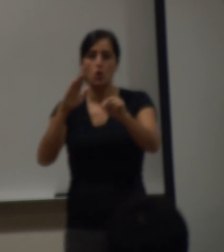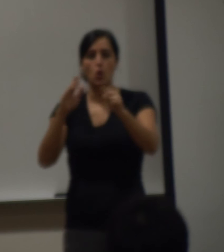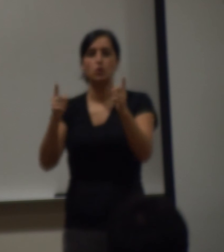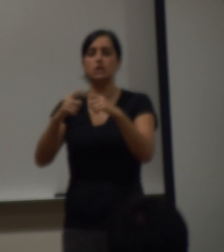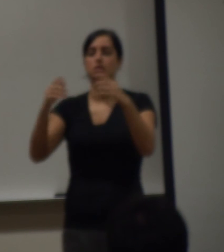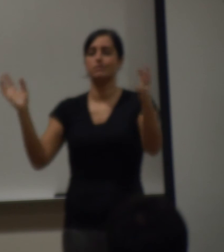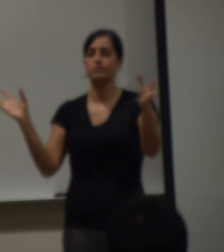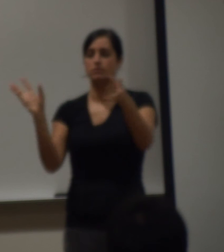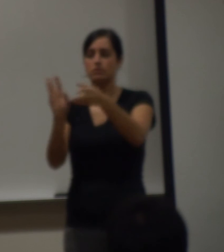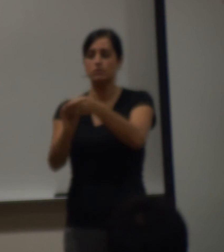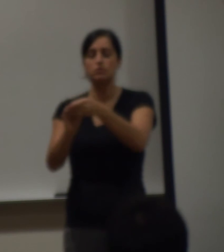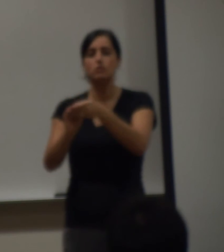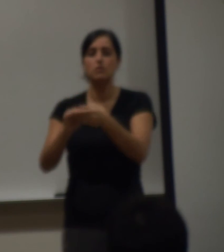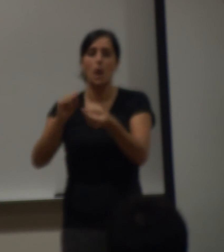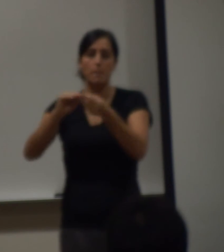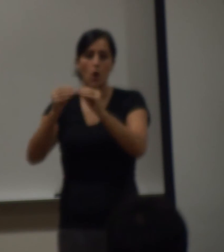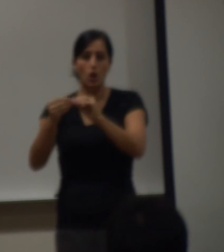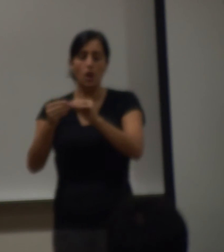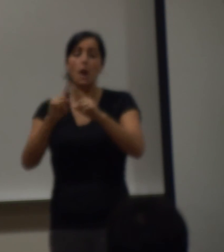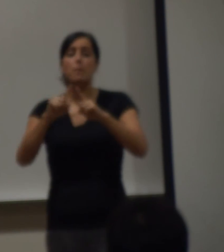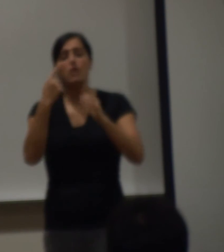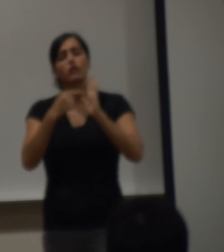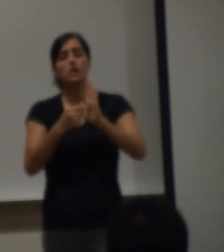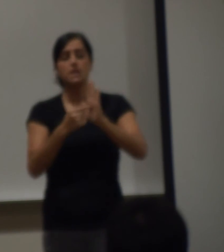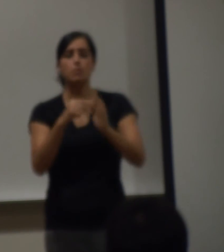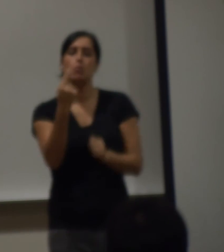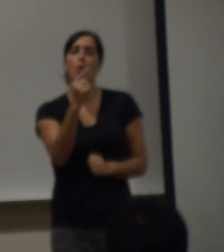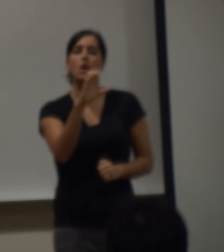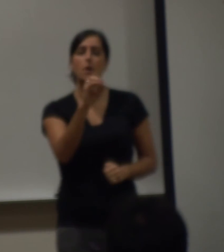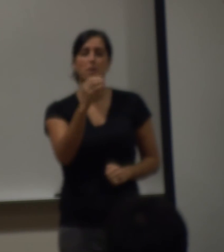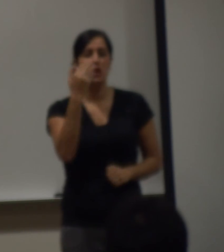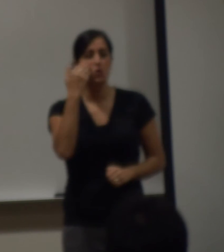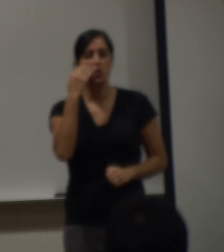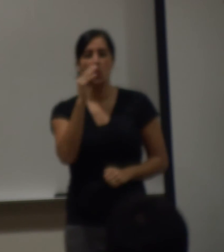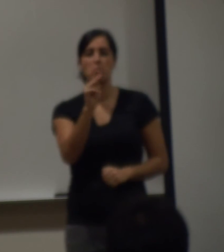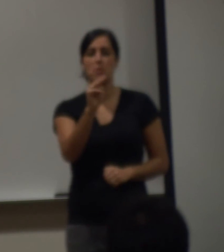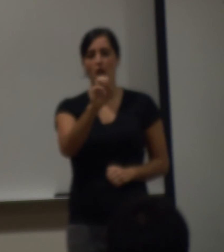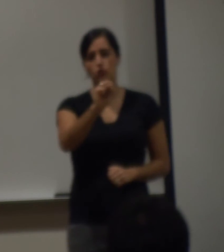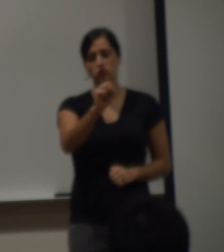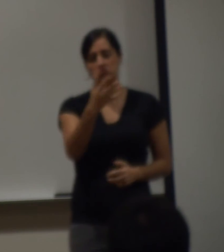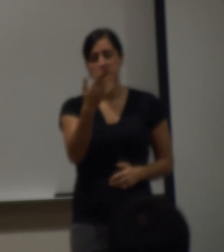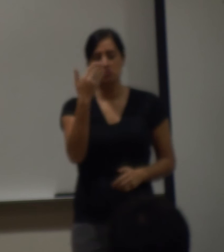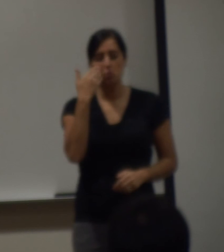But just take one of them, Microsoft, a company you may have heard of.